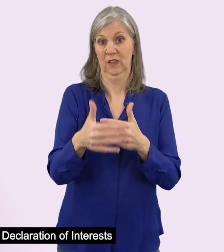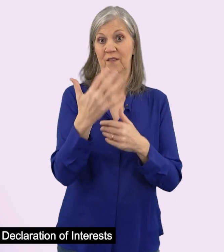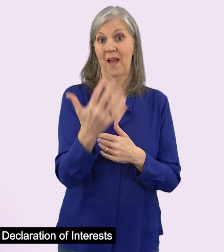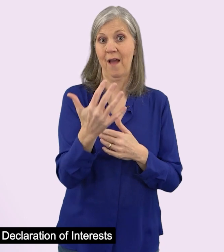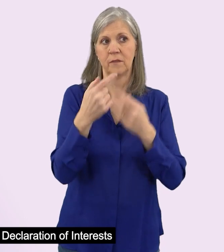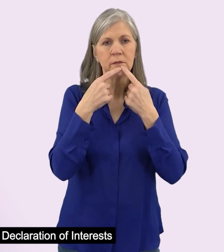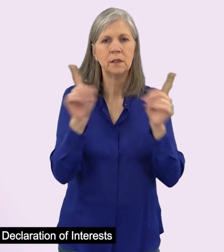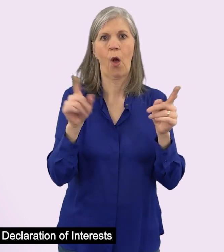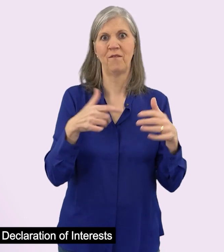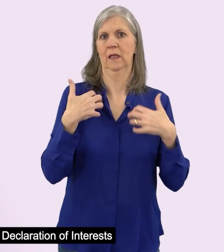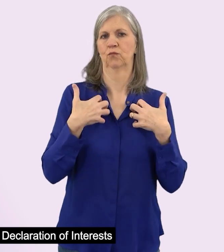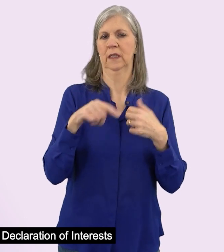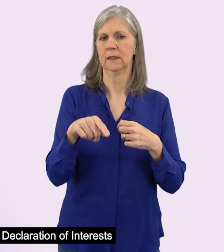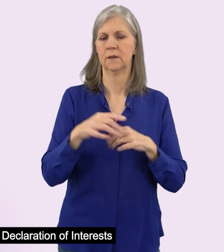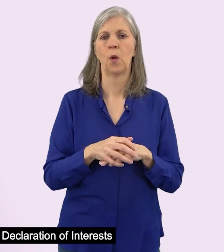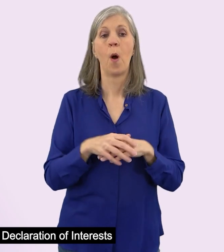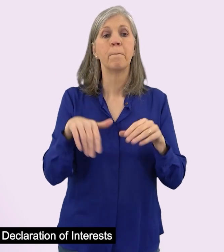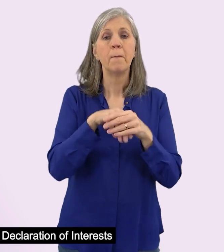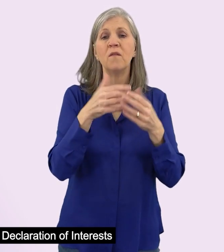9. Section 5. Declaration of Interests.